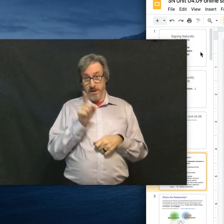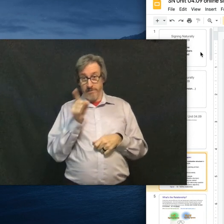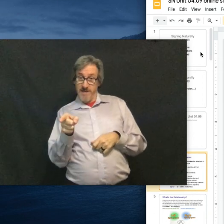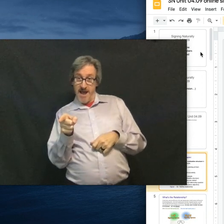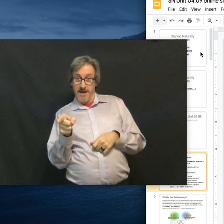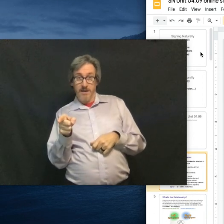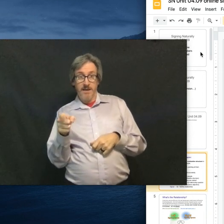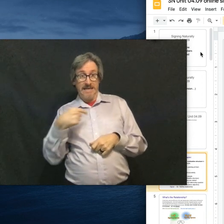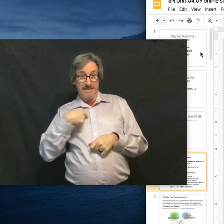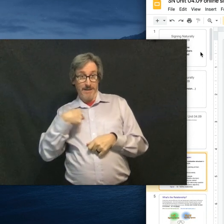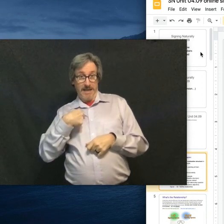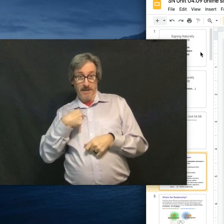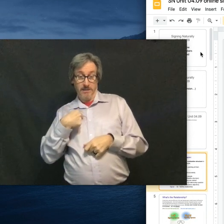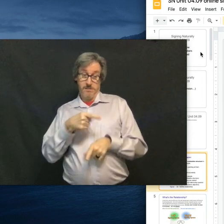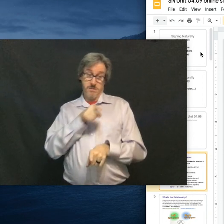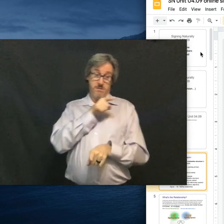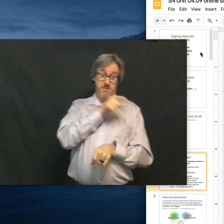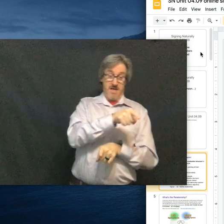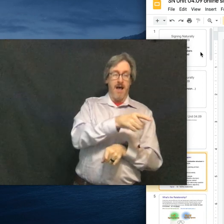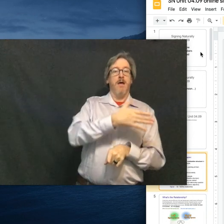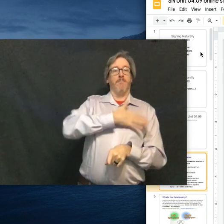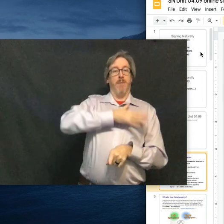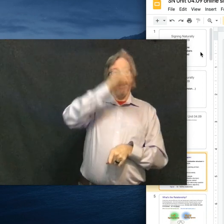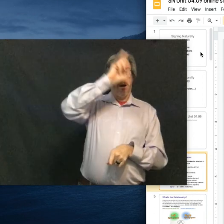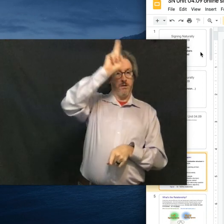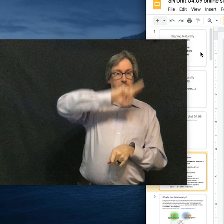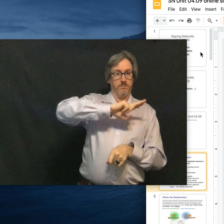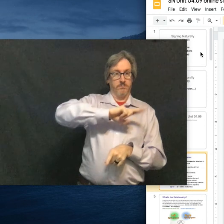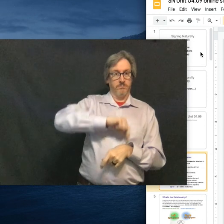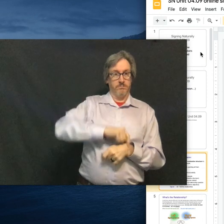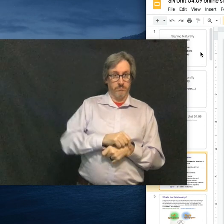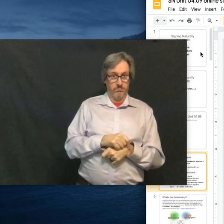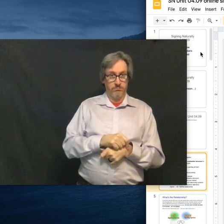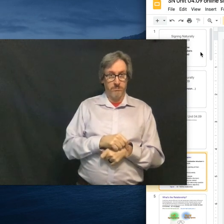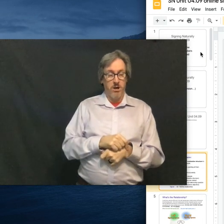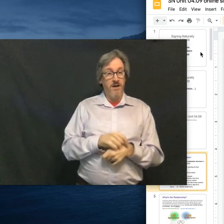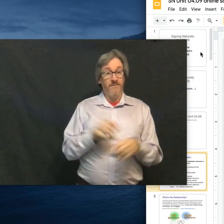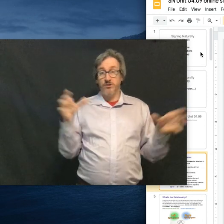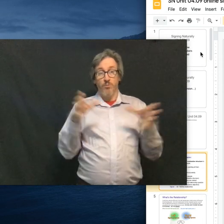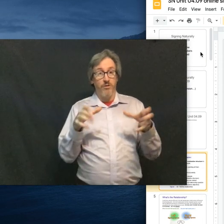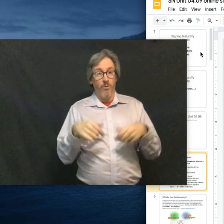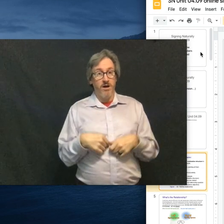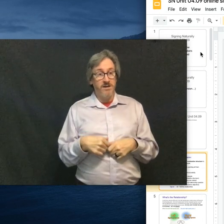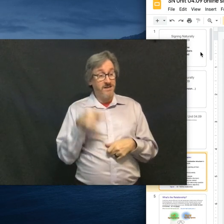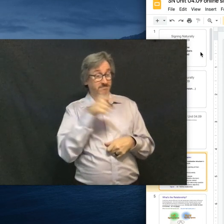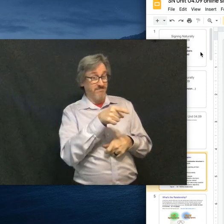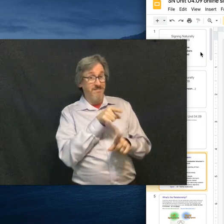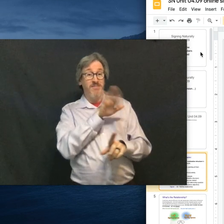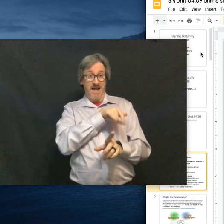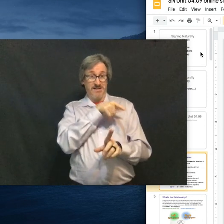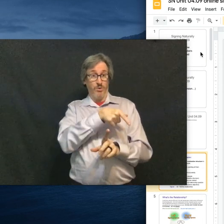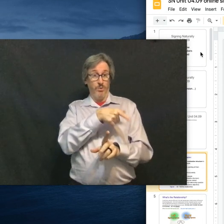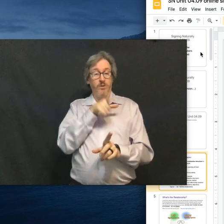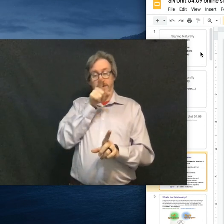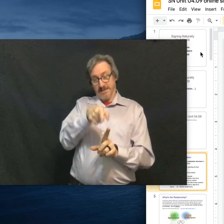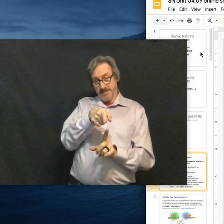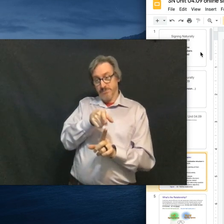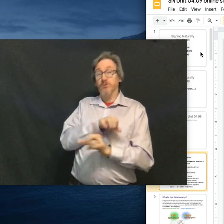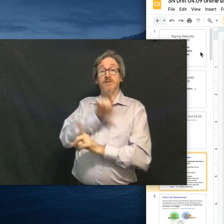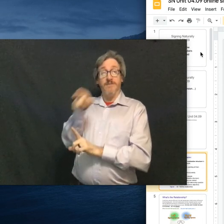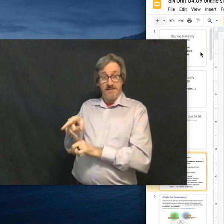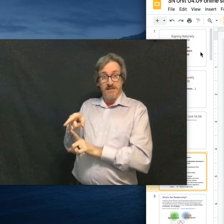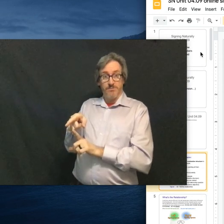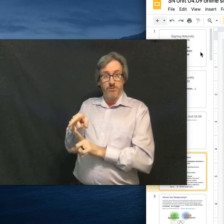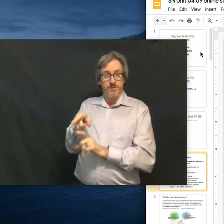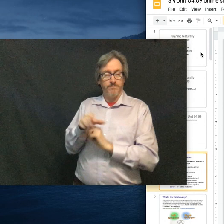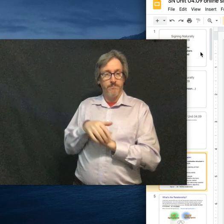go, okay, that is me. That, my uncle. There's more than one. That's who, that's this